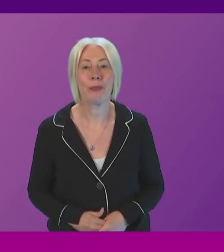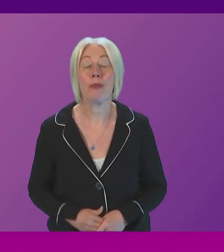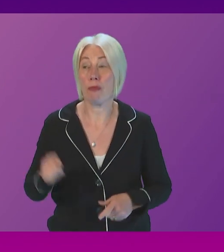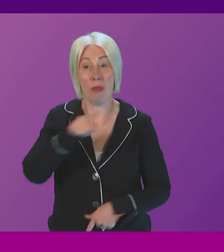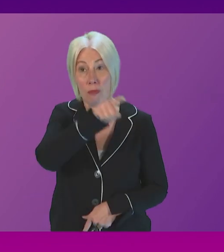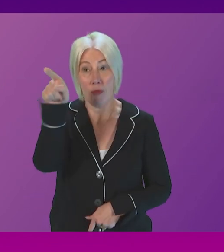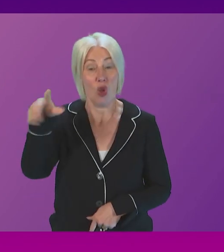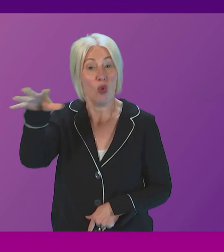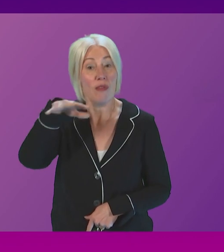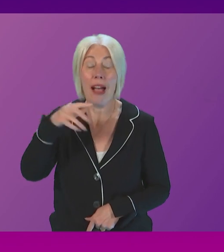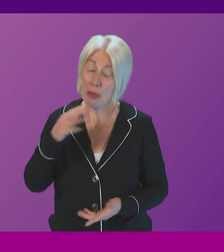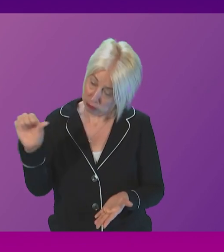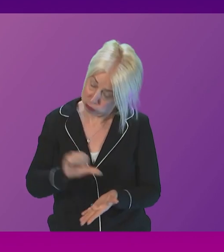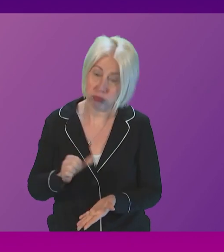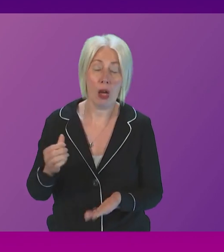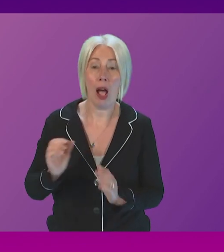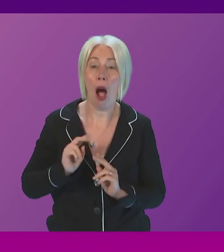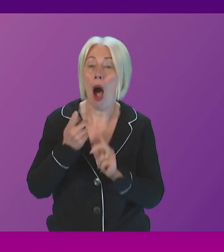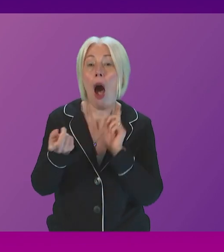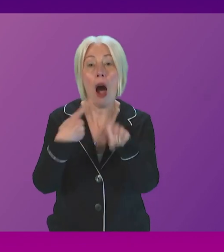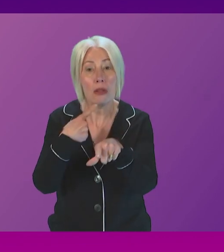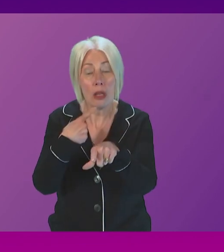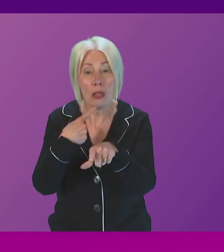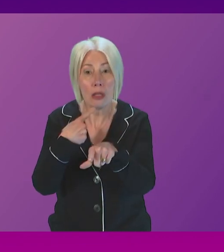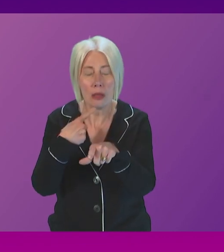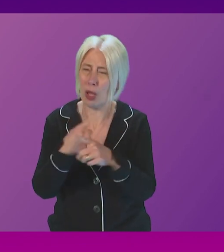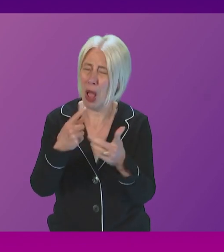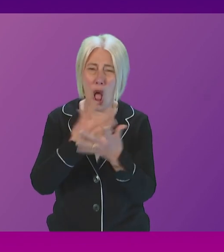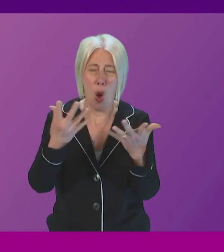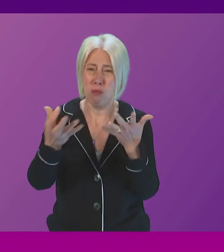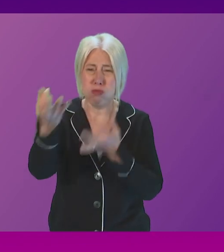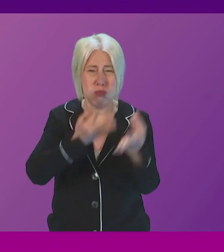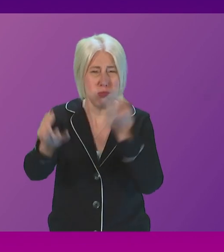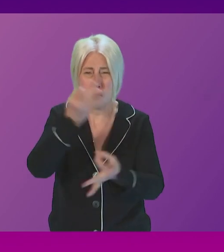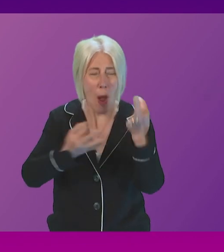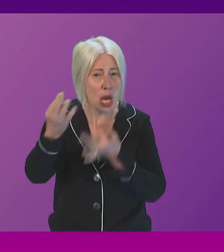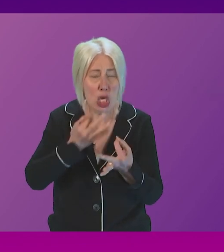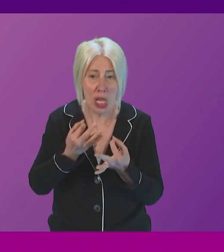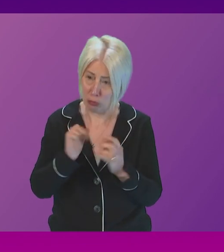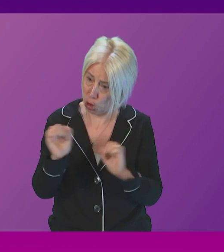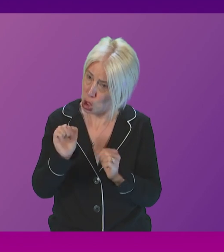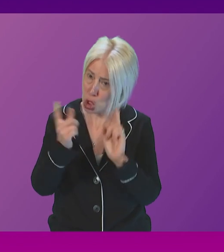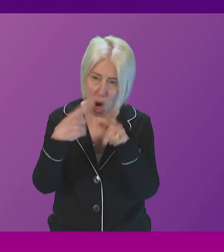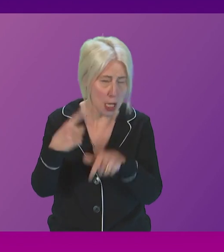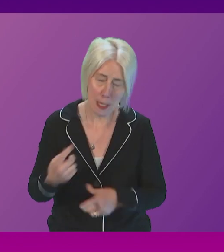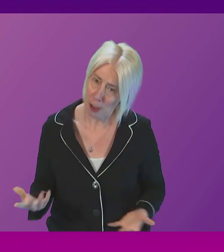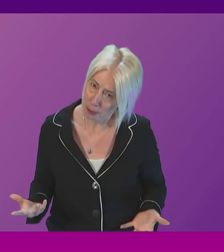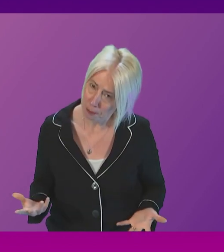these families deserve answers and there are so many questions that are still left unanswered.